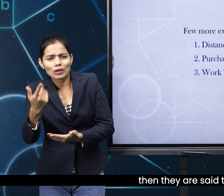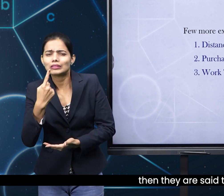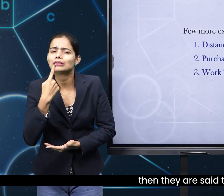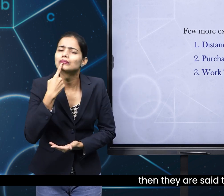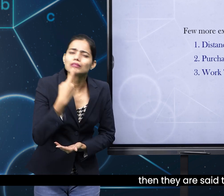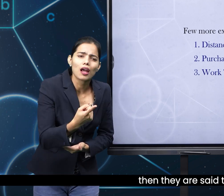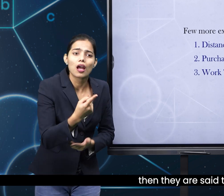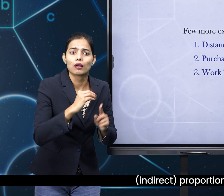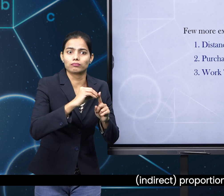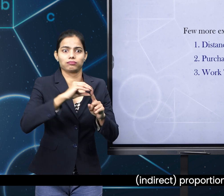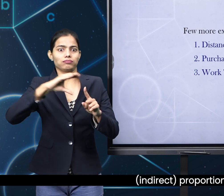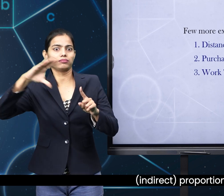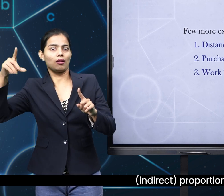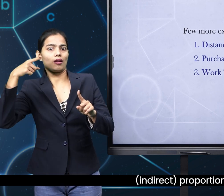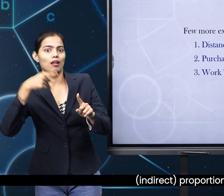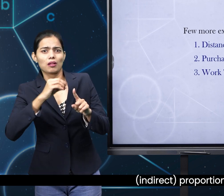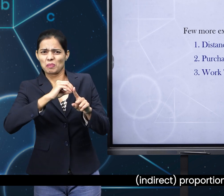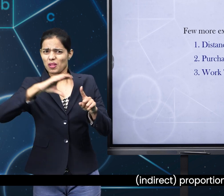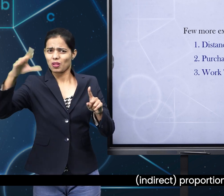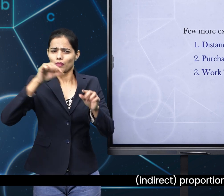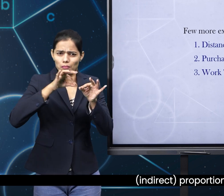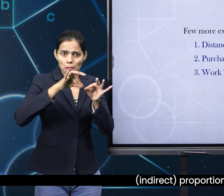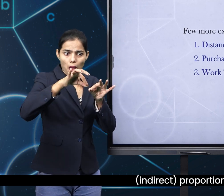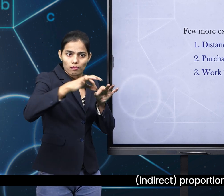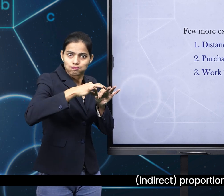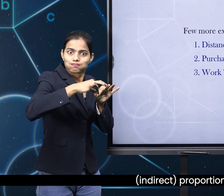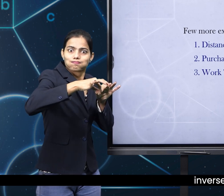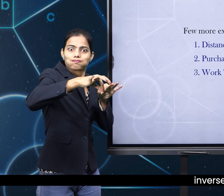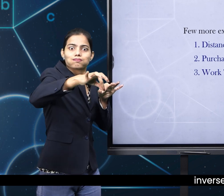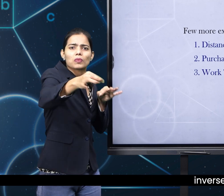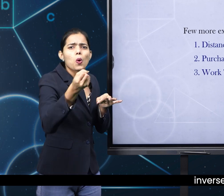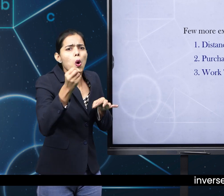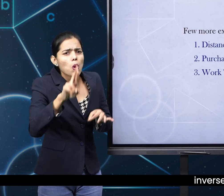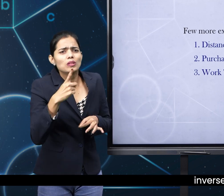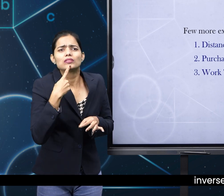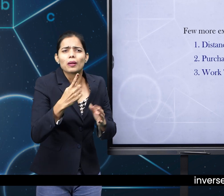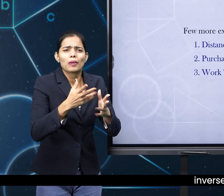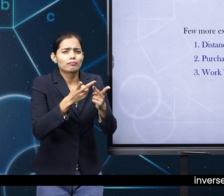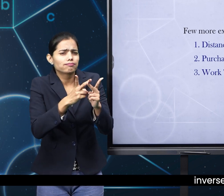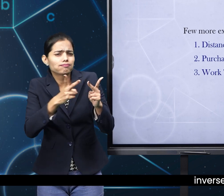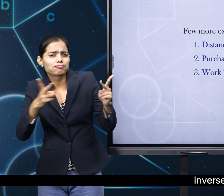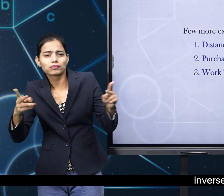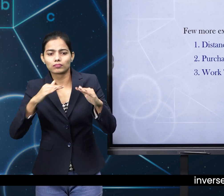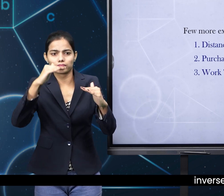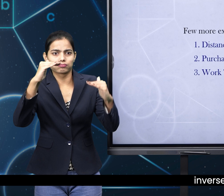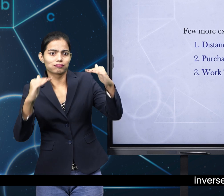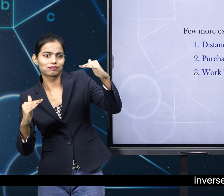said to be in inverse indirect proportion or said to vary inversely.